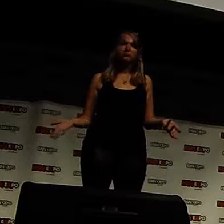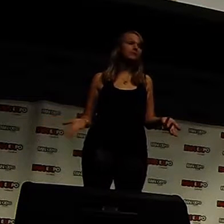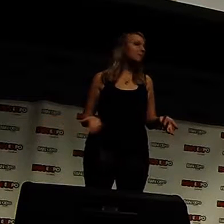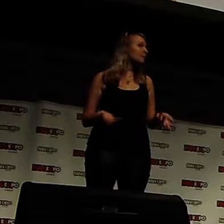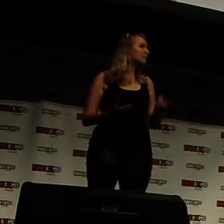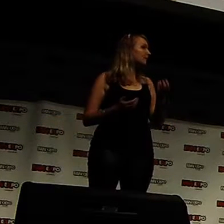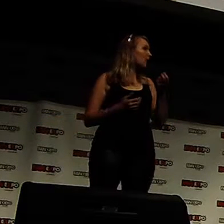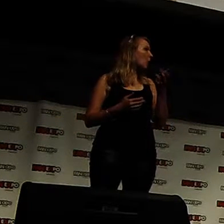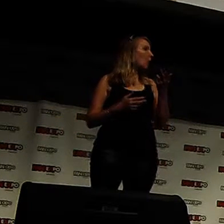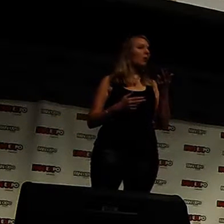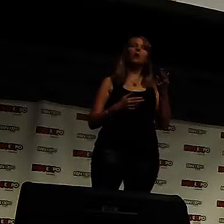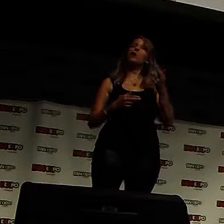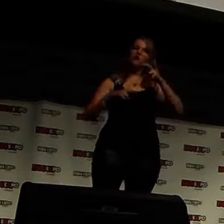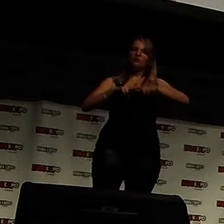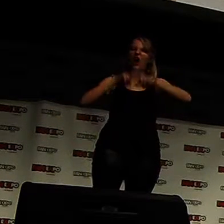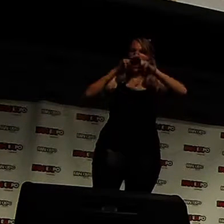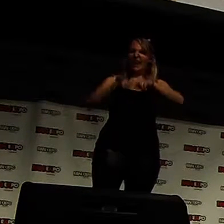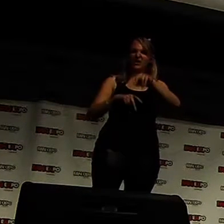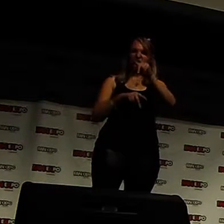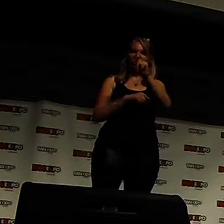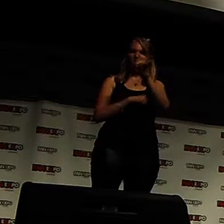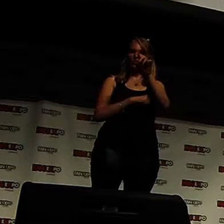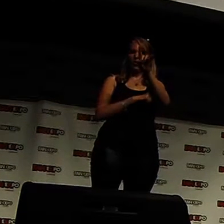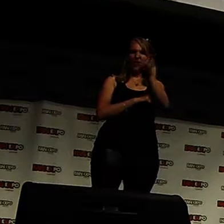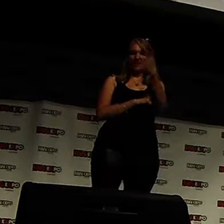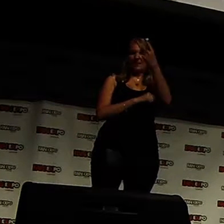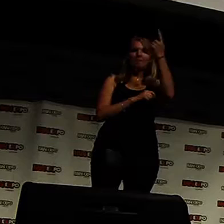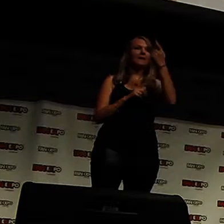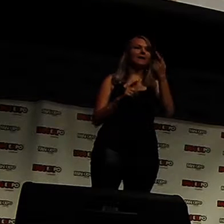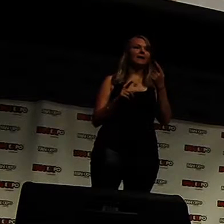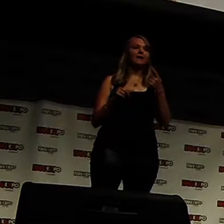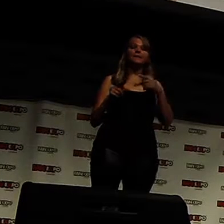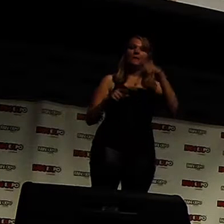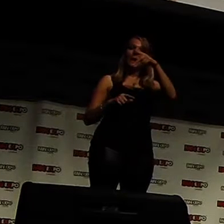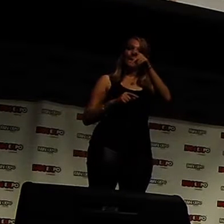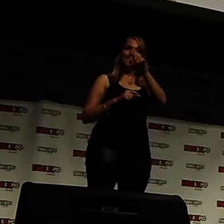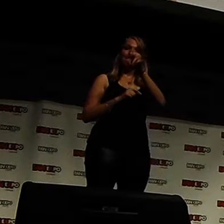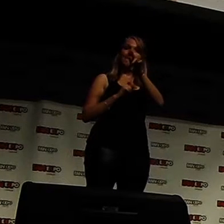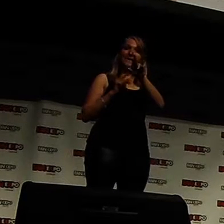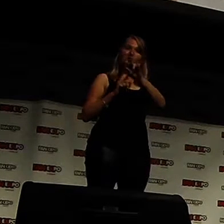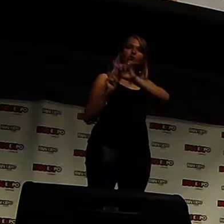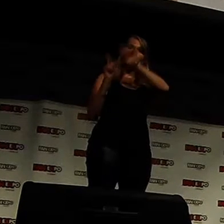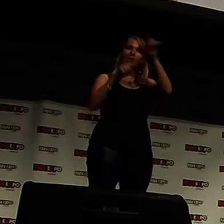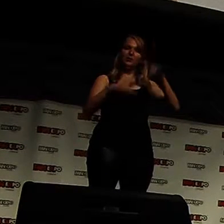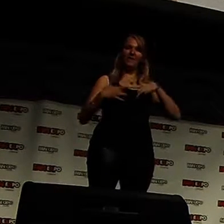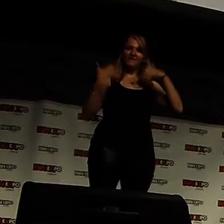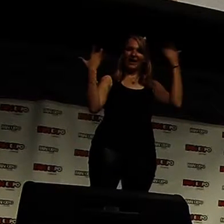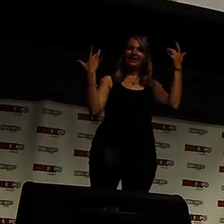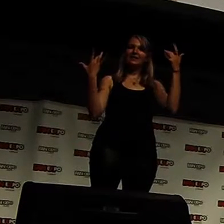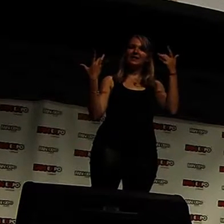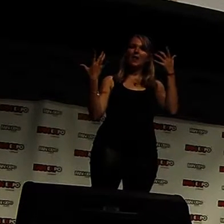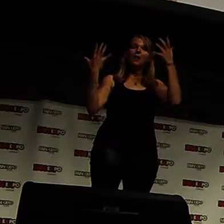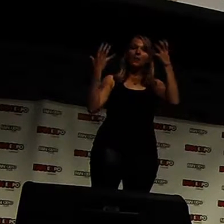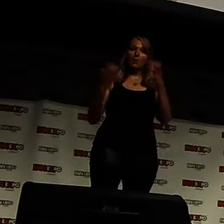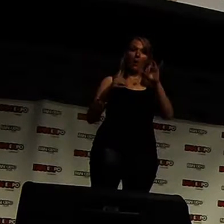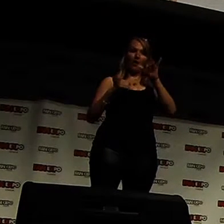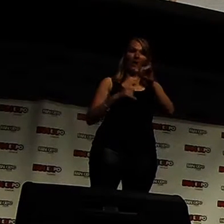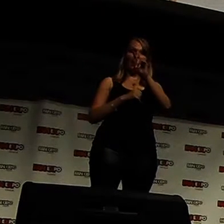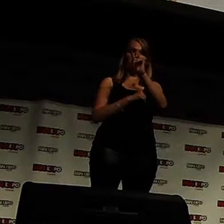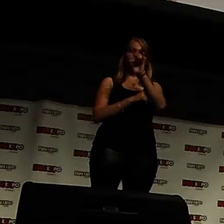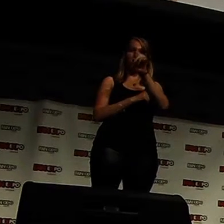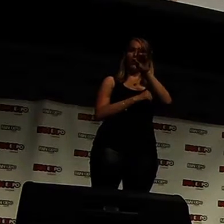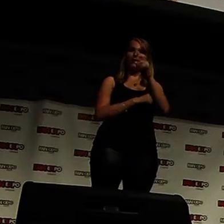Or one that you can ride. Peter did an event where they wanted the TARDIS to look like it's flying through the air,